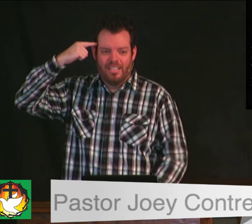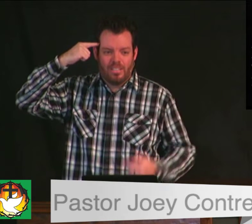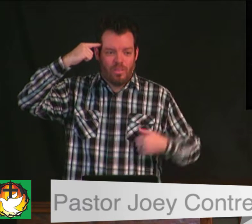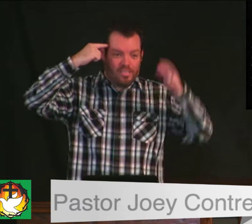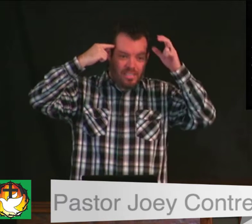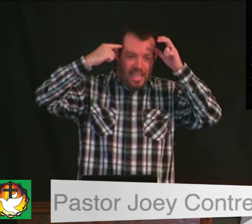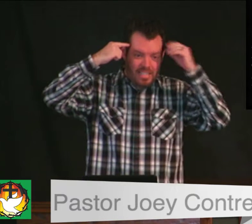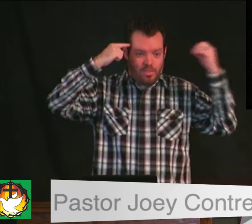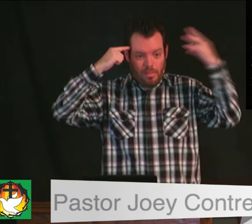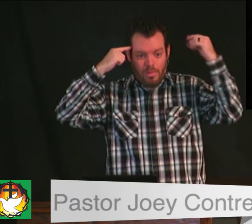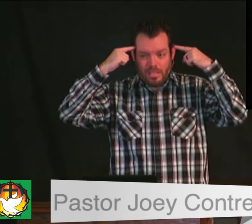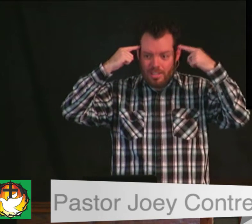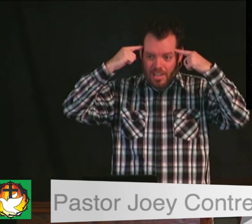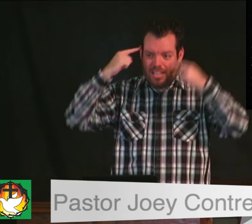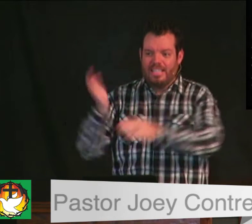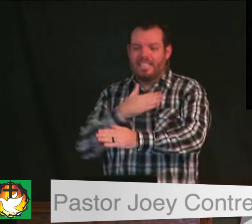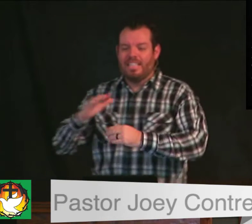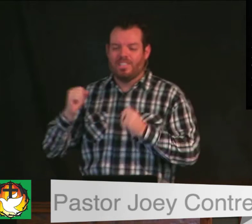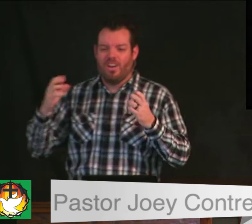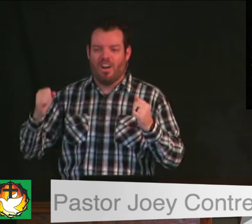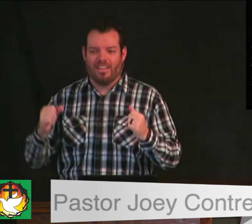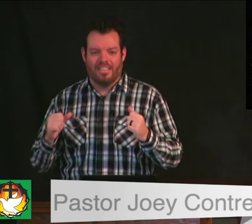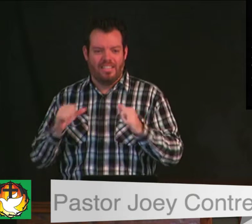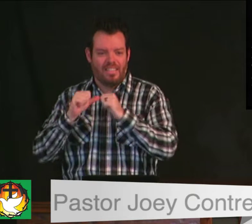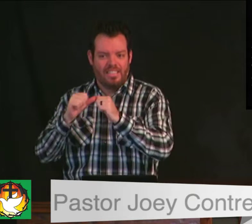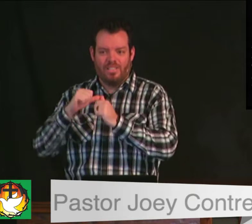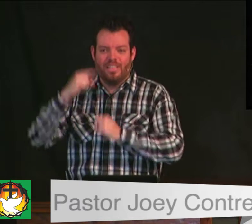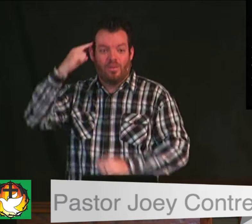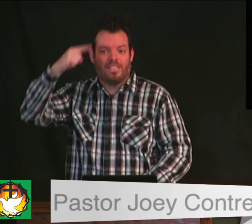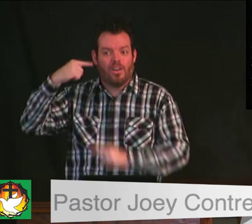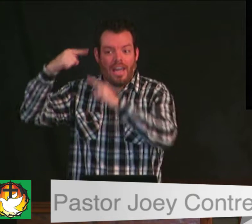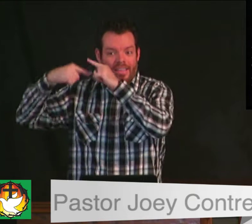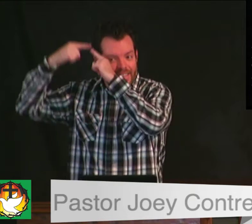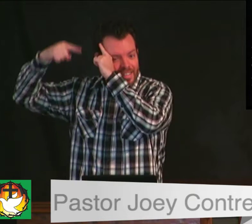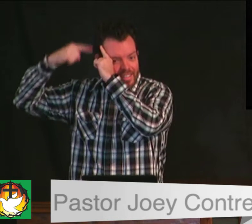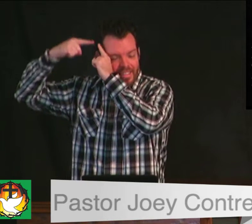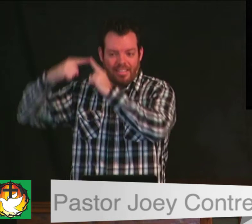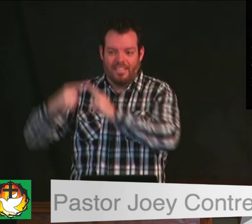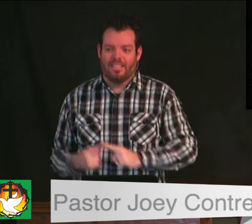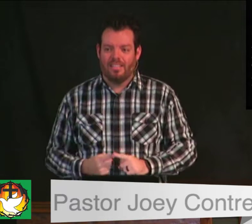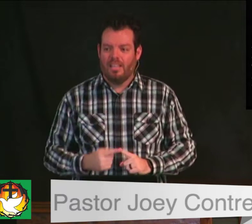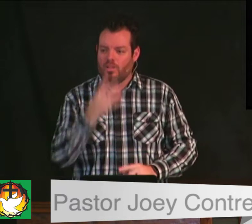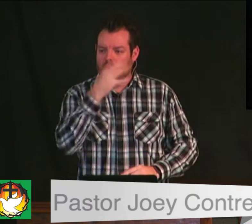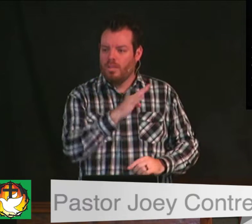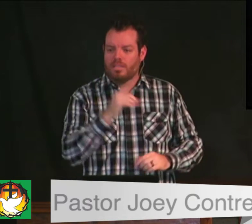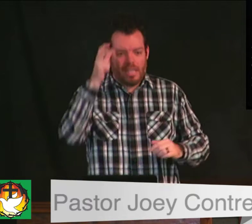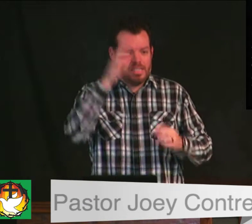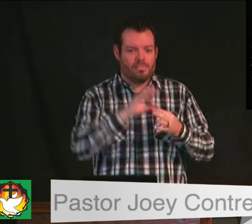So when you have Satan trying to put something in your head, sing a song and continue, and it goes in your head. And you endure Satan's